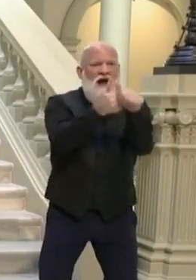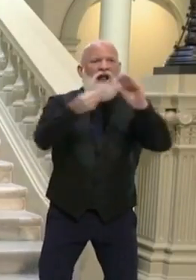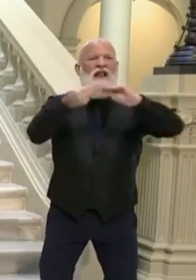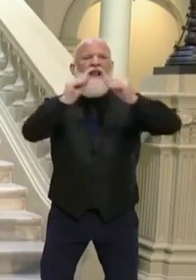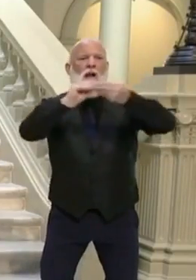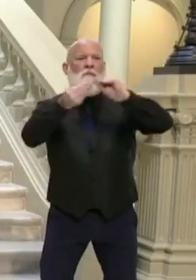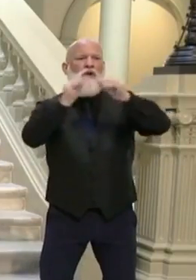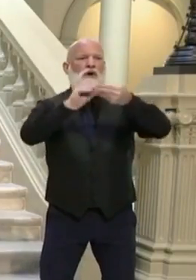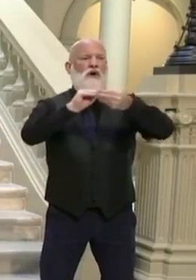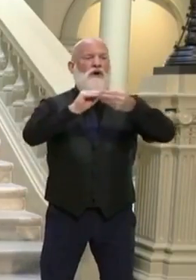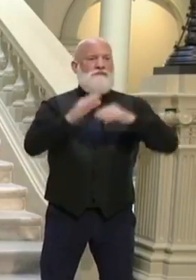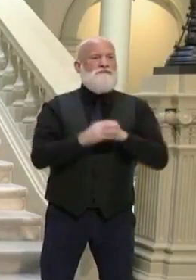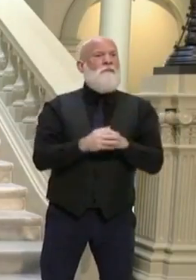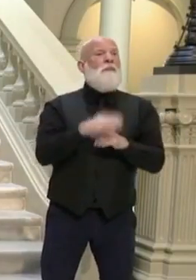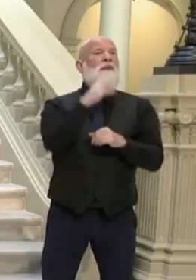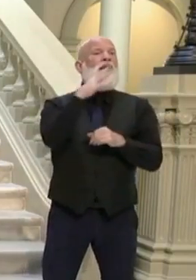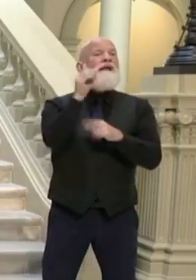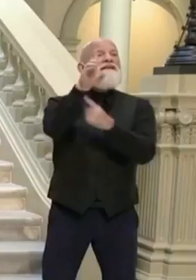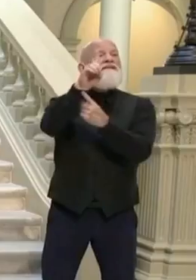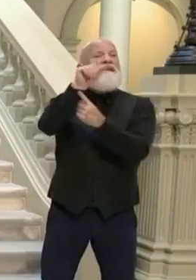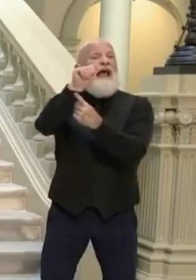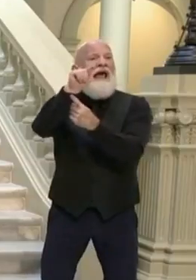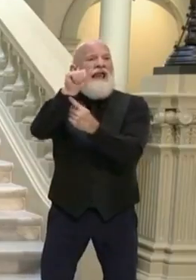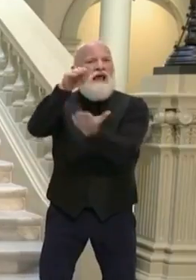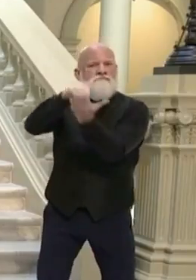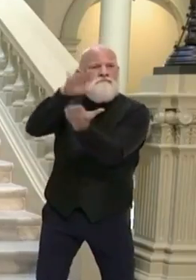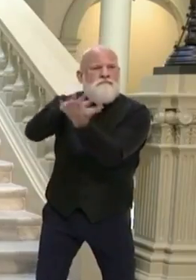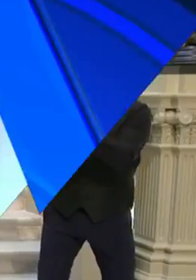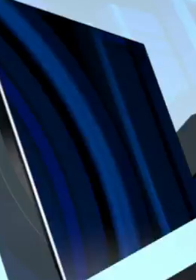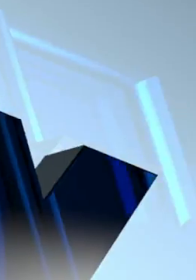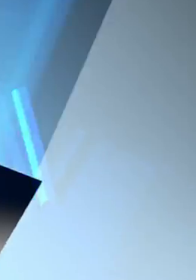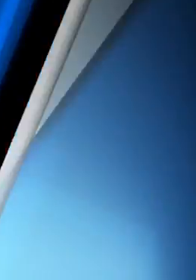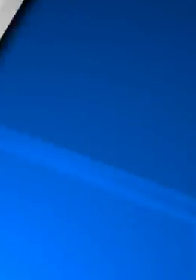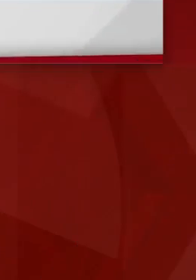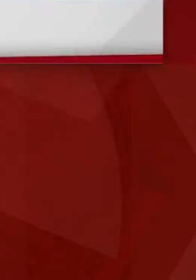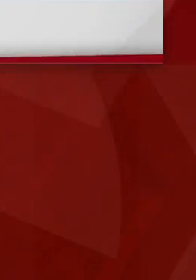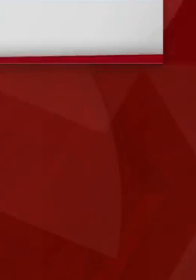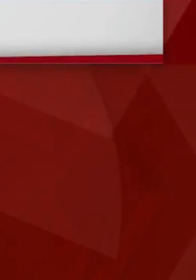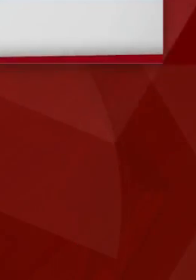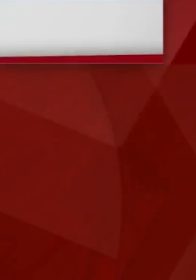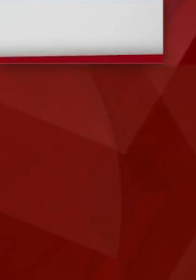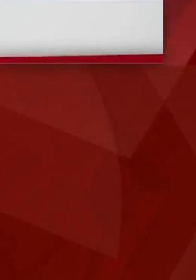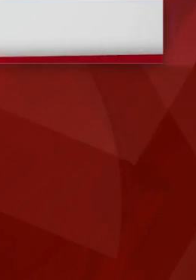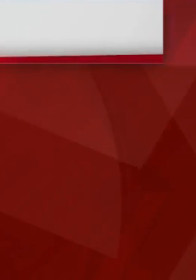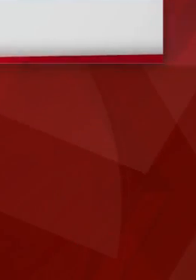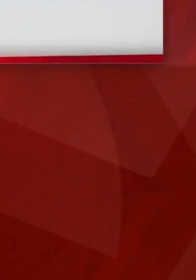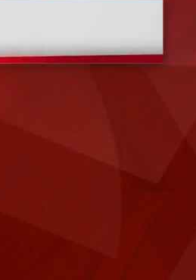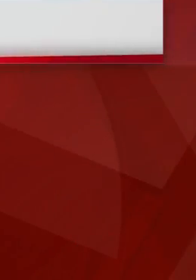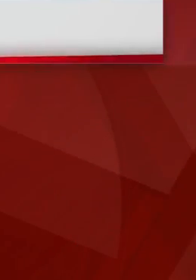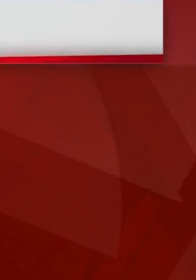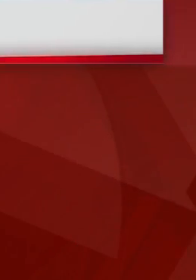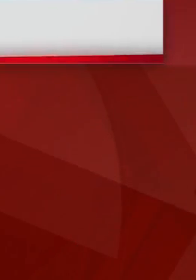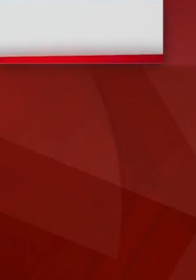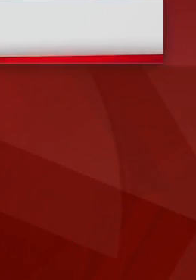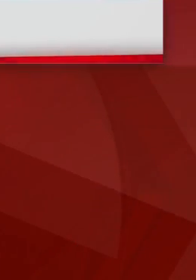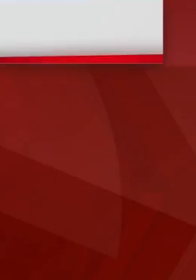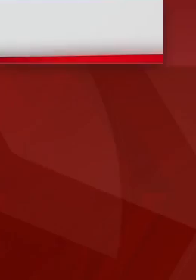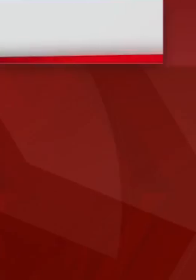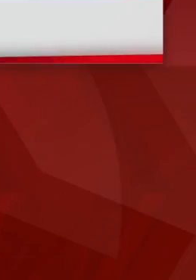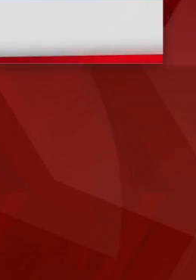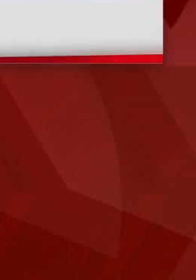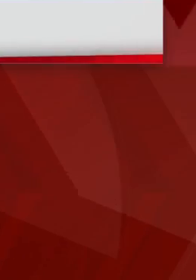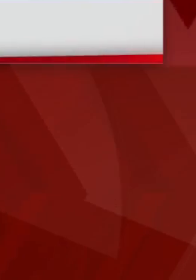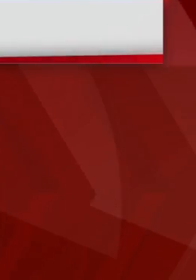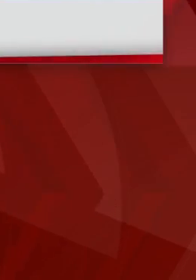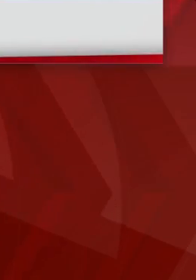can begin making preparations, but no overnight camps will be allowed. Right now, Georgia health officials report nearly 35,000 cases statewide.